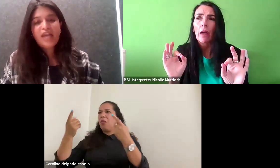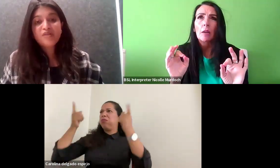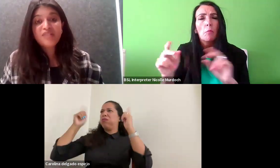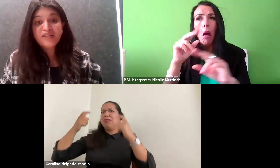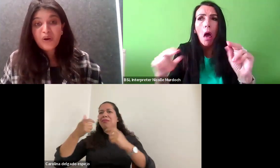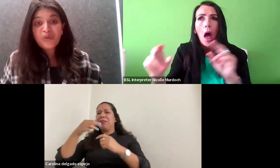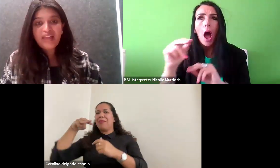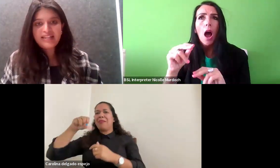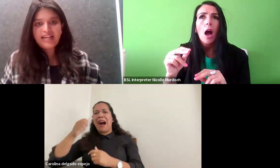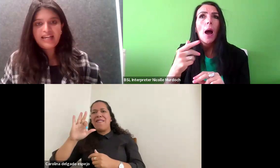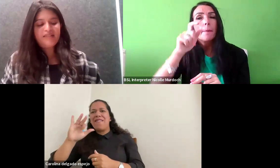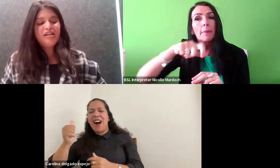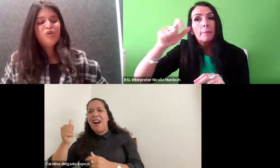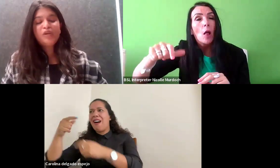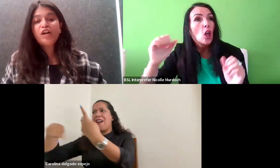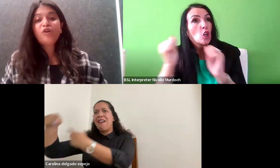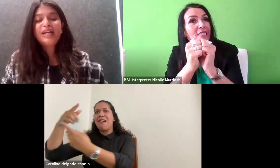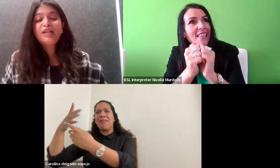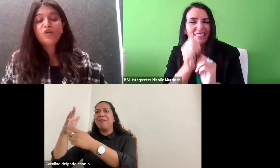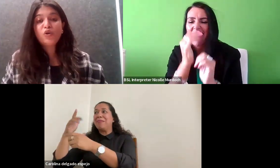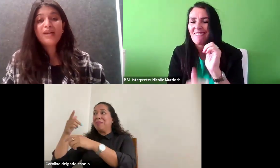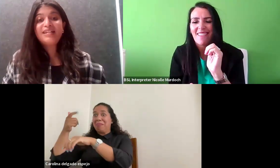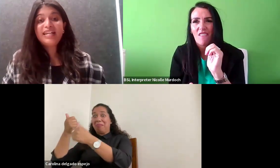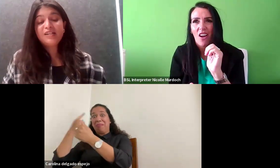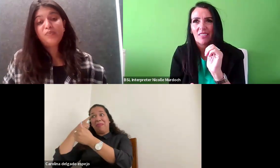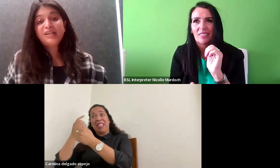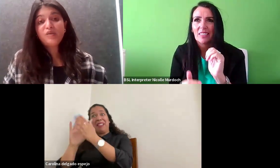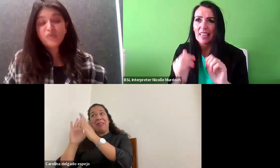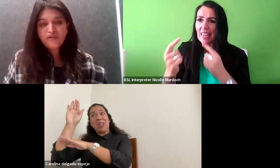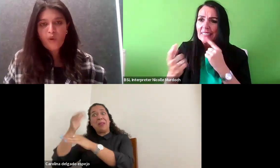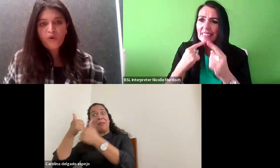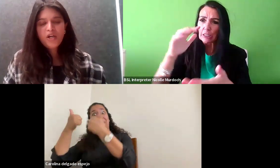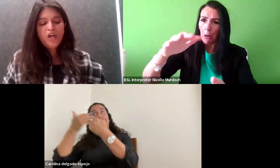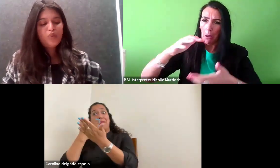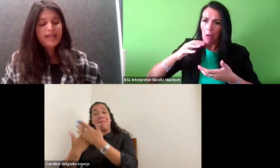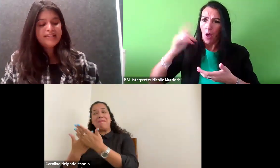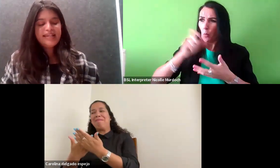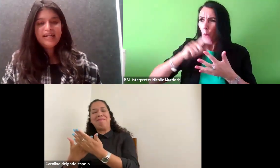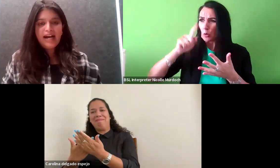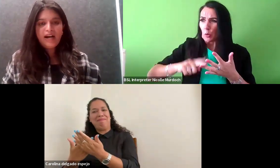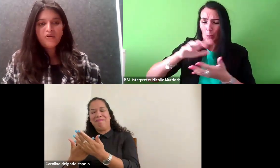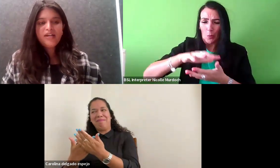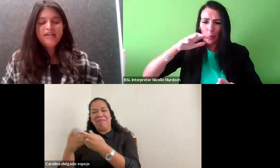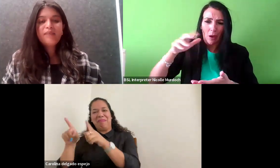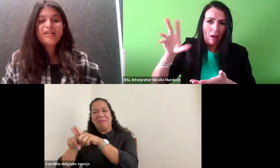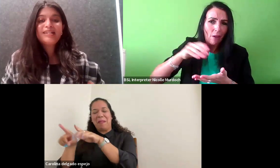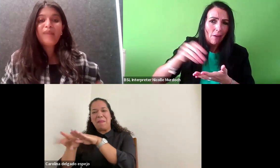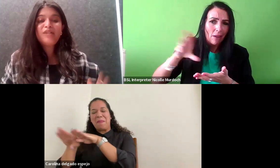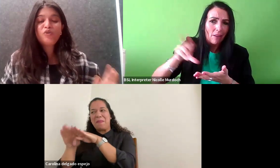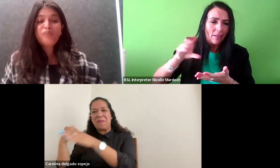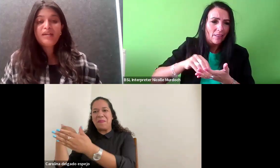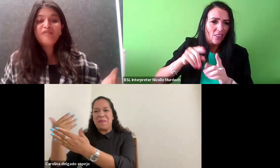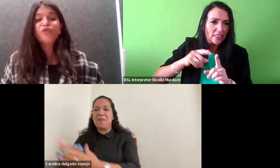city of Cape Town doesn't own that data. We're not completely sure what that data is being used for. we can see how something